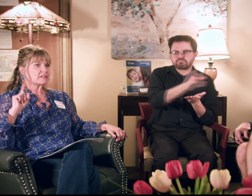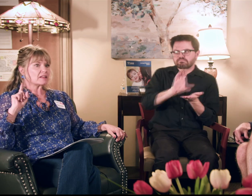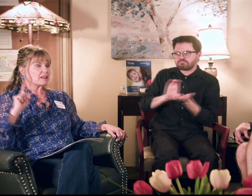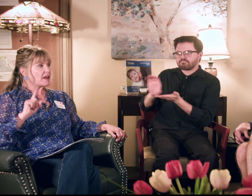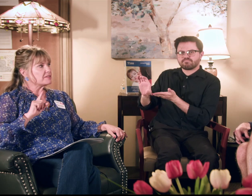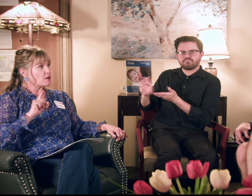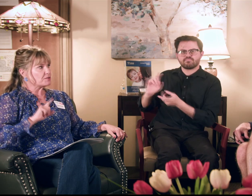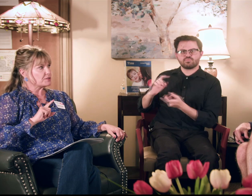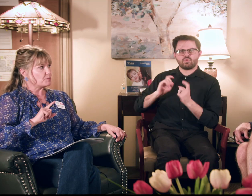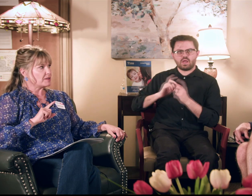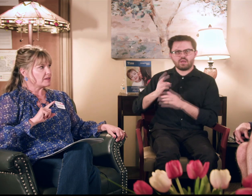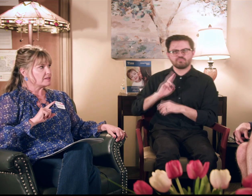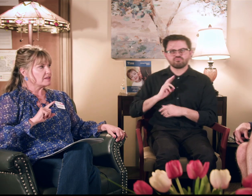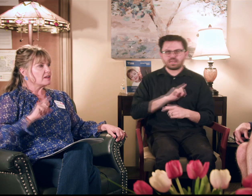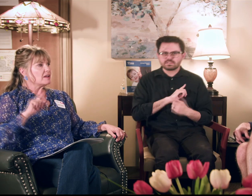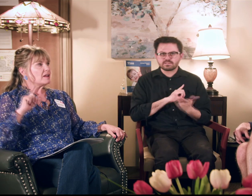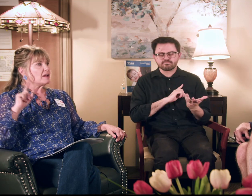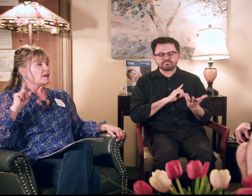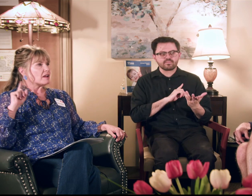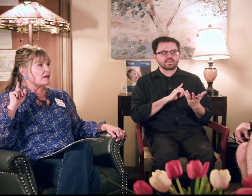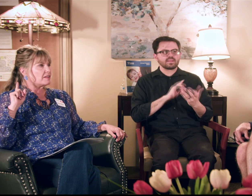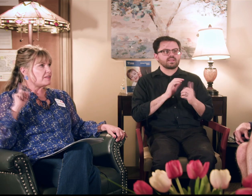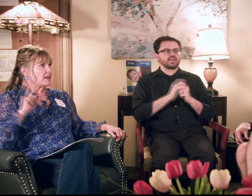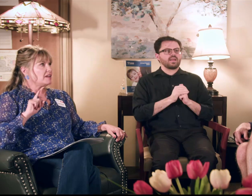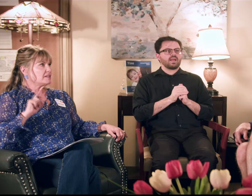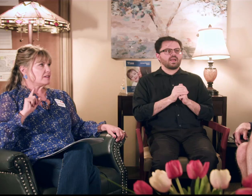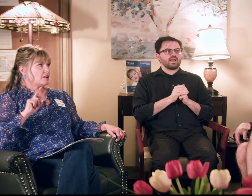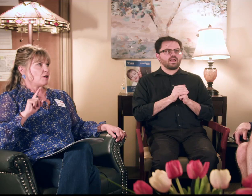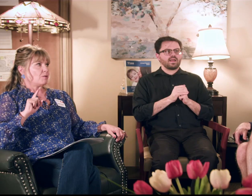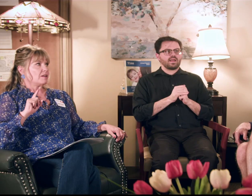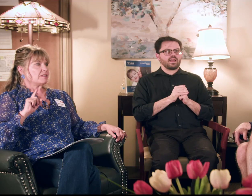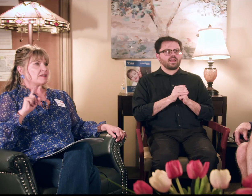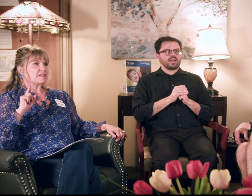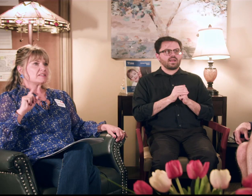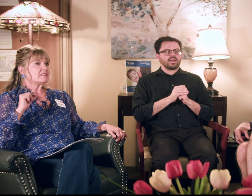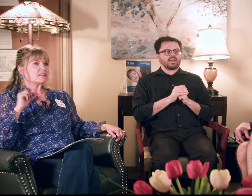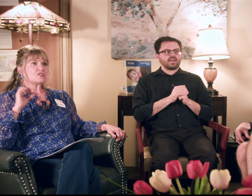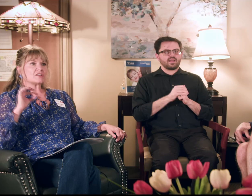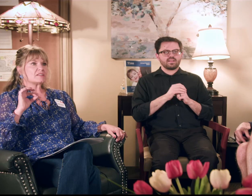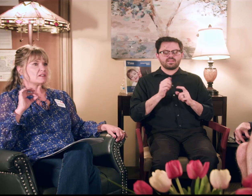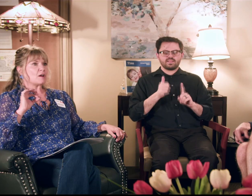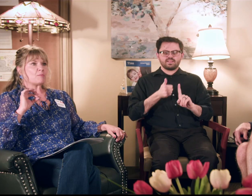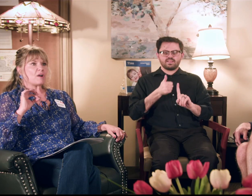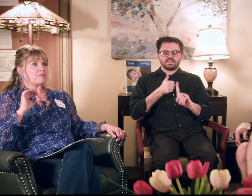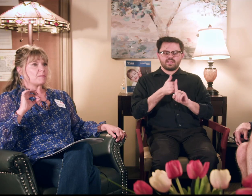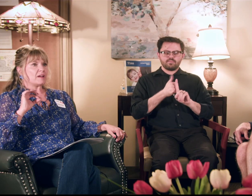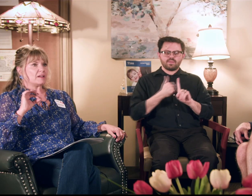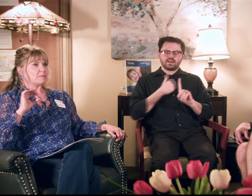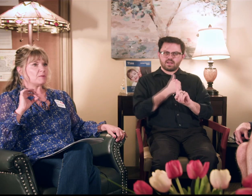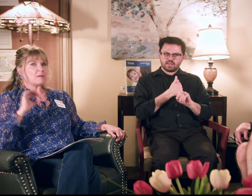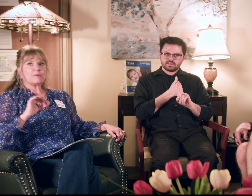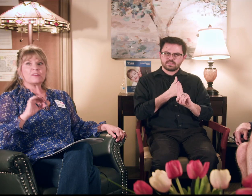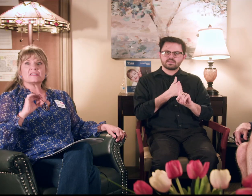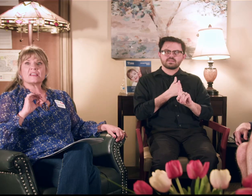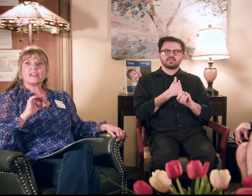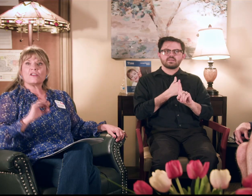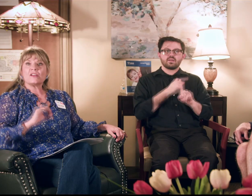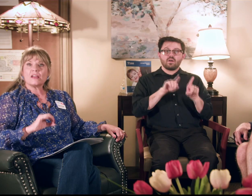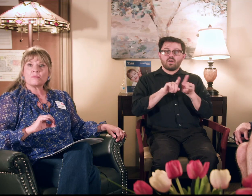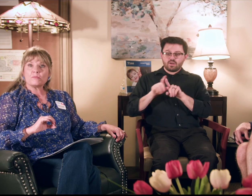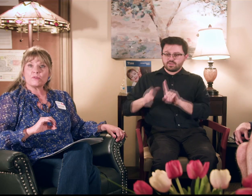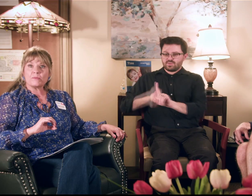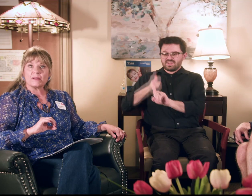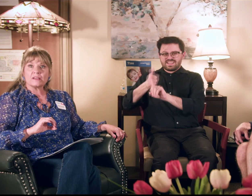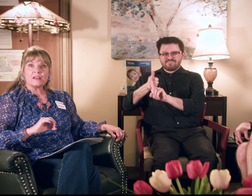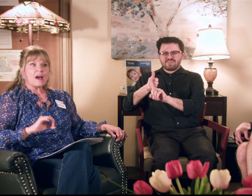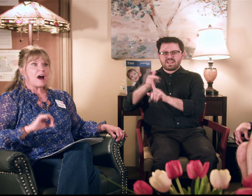it impacts the lives also because they need to know that this isn't just a nonprofit behind them. Remember, it's a